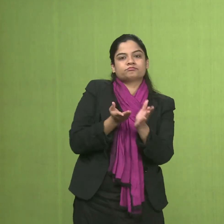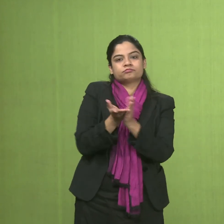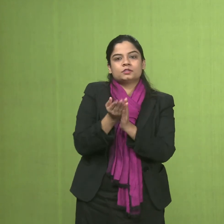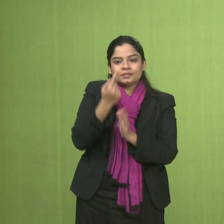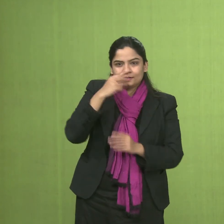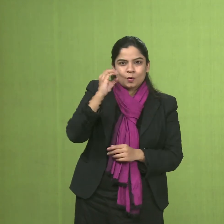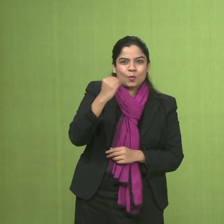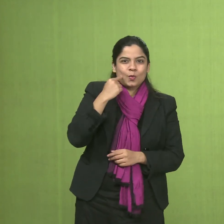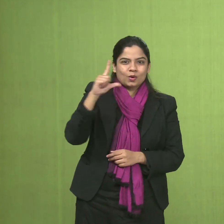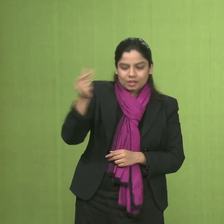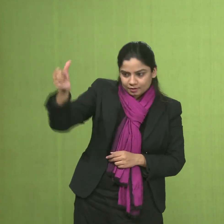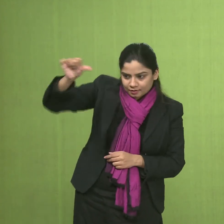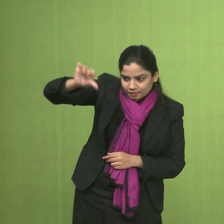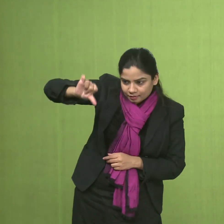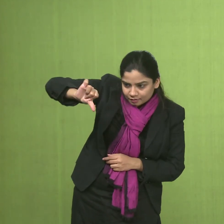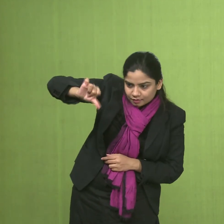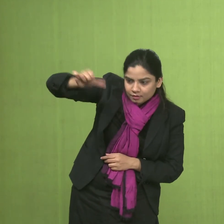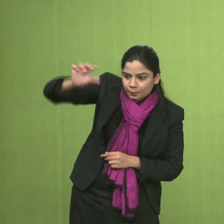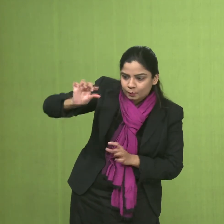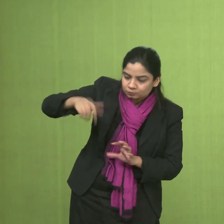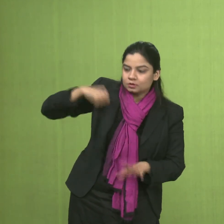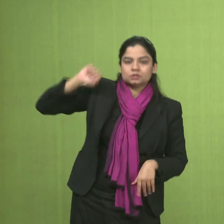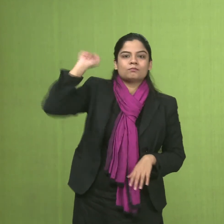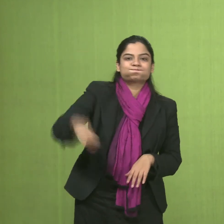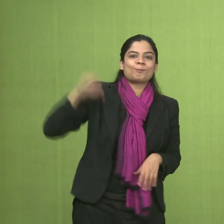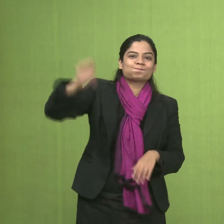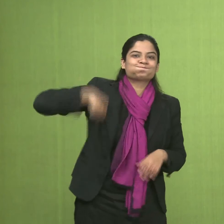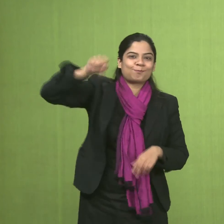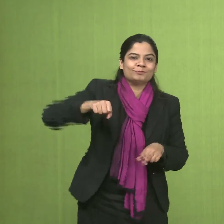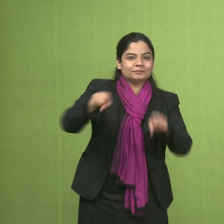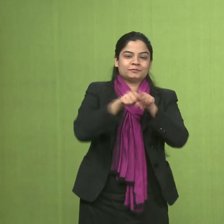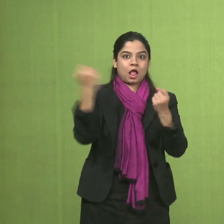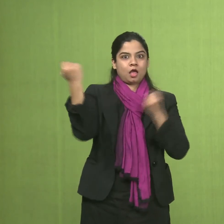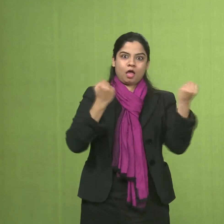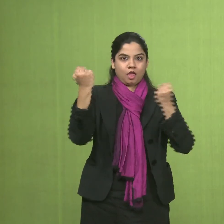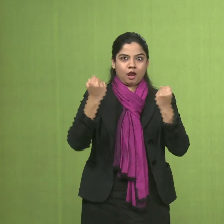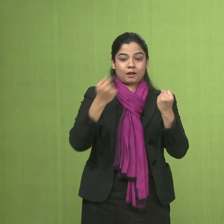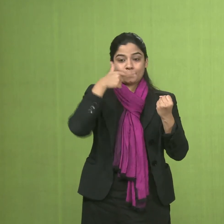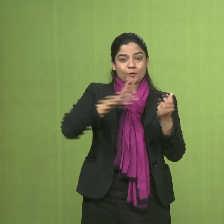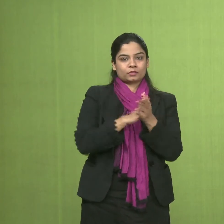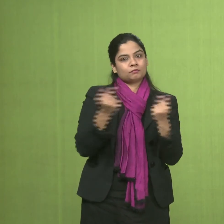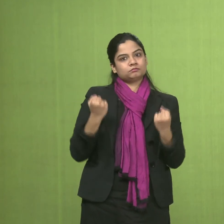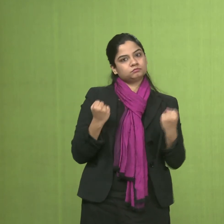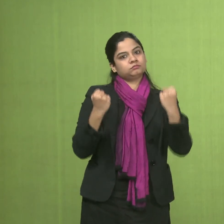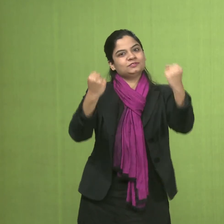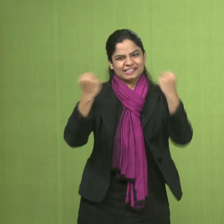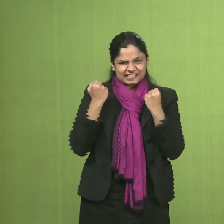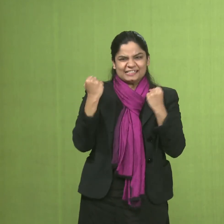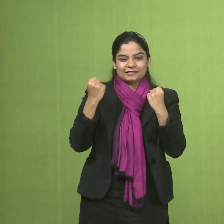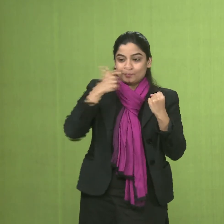going all cranky, keep it clean and put oil in it, then it will be cleaner. You can't drive a